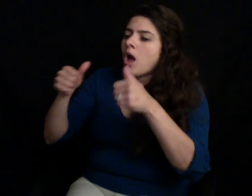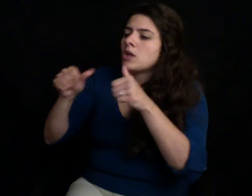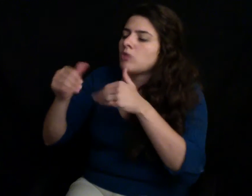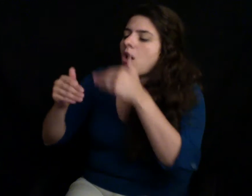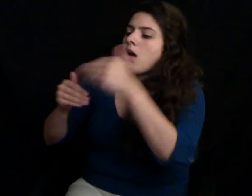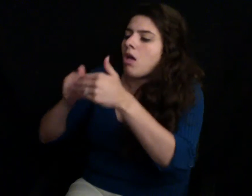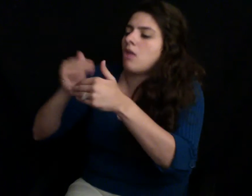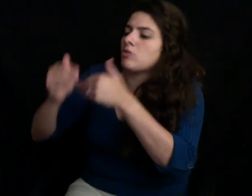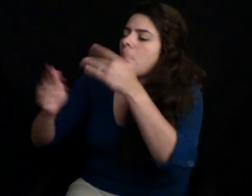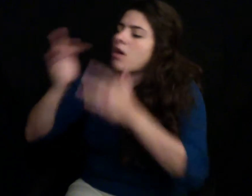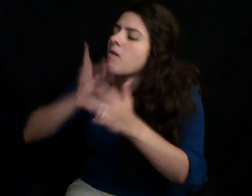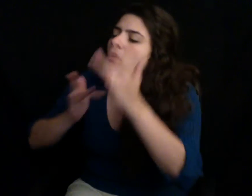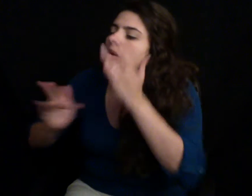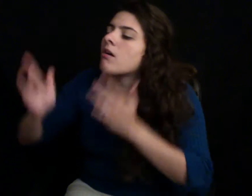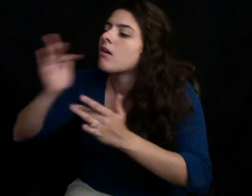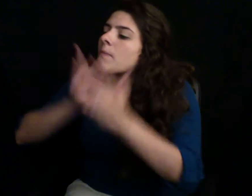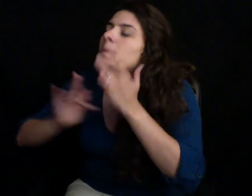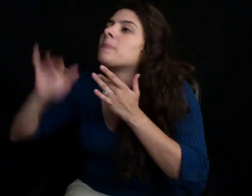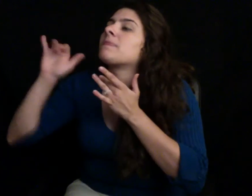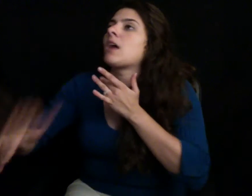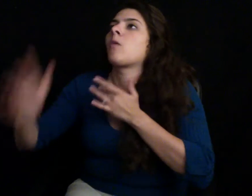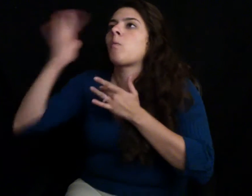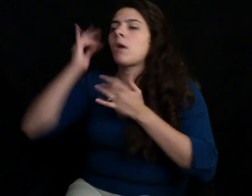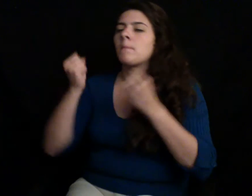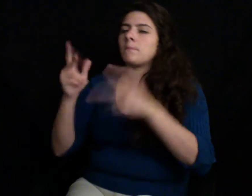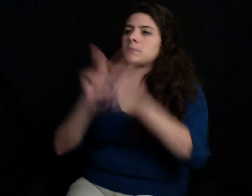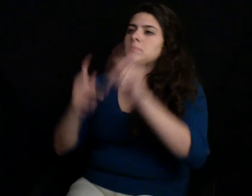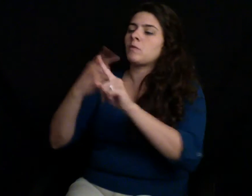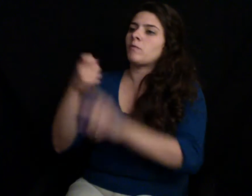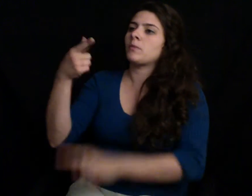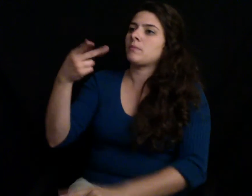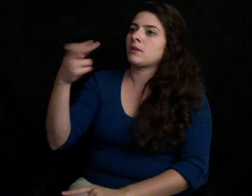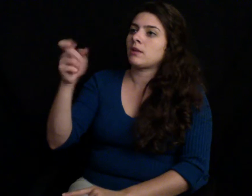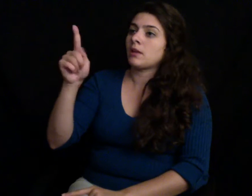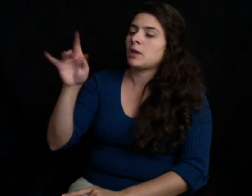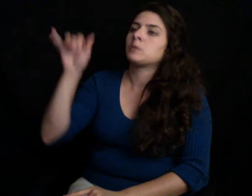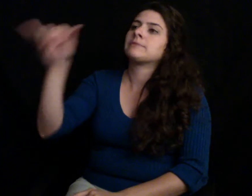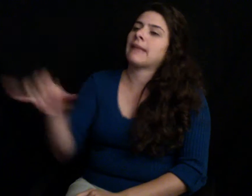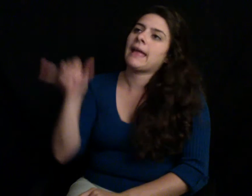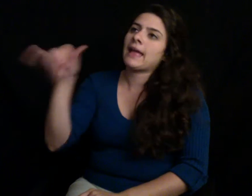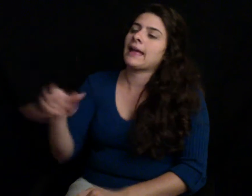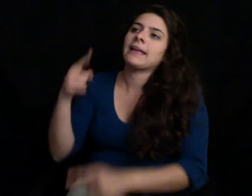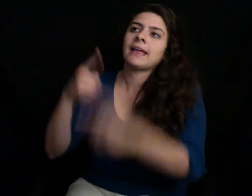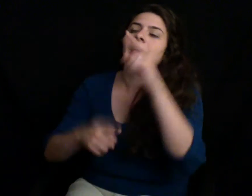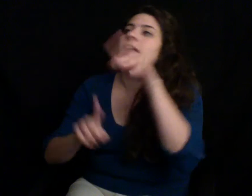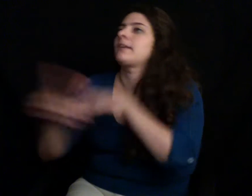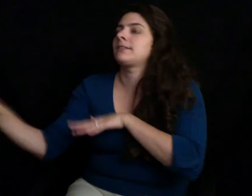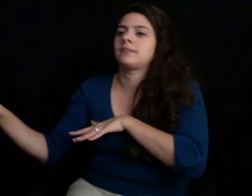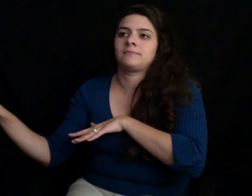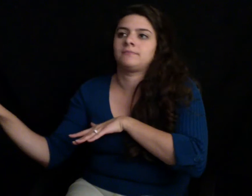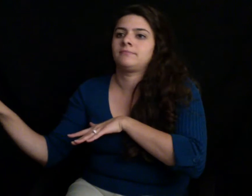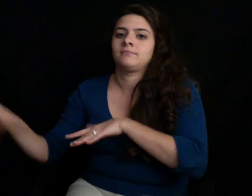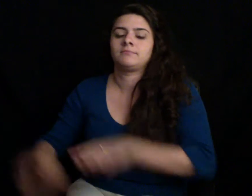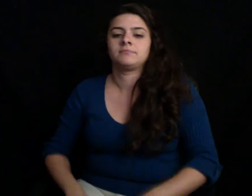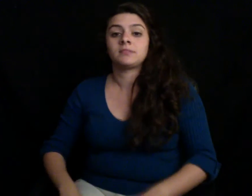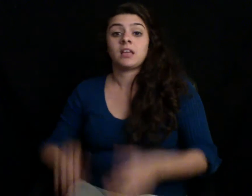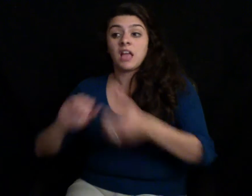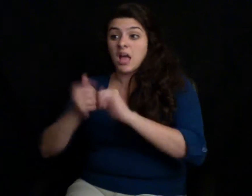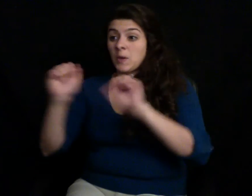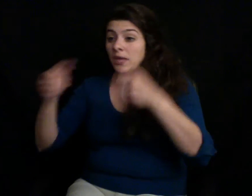And I think that's the biggest problem why people in the projects remain in the projects. The only way to get ahead is to get out. After Daystorm and his brother landed their first song